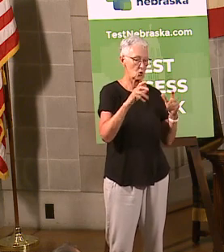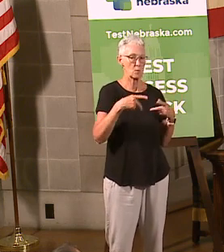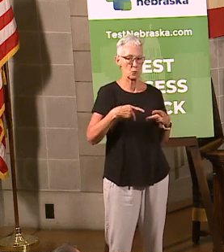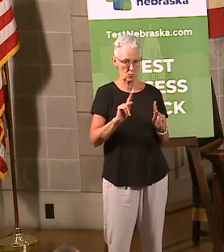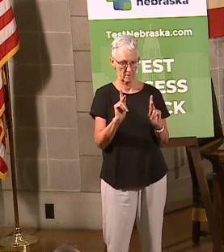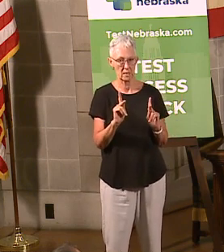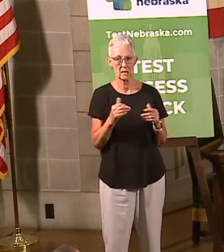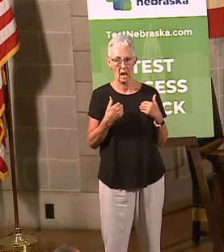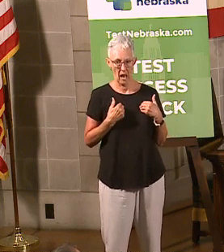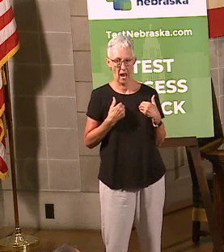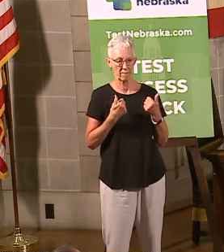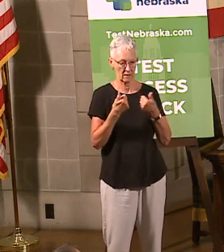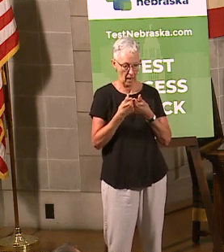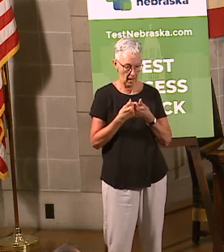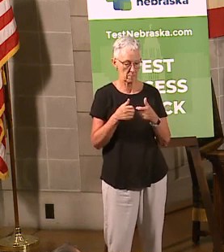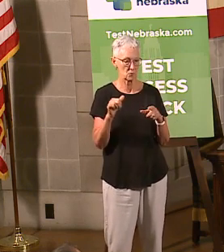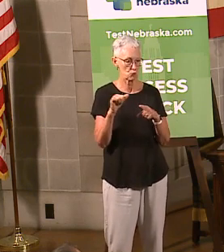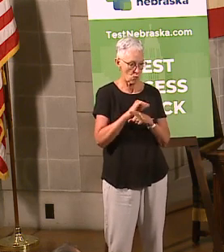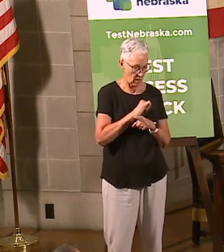allowed to have games and